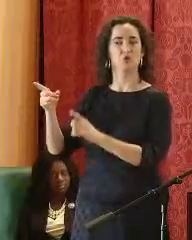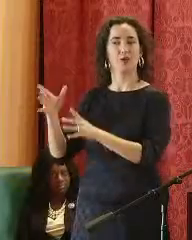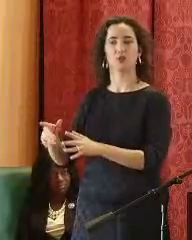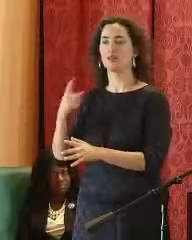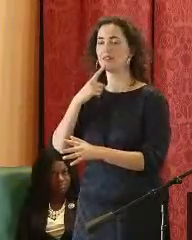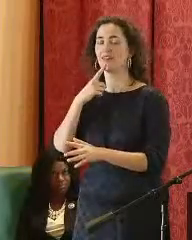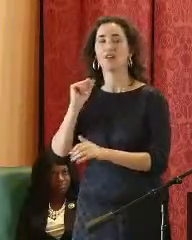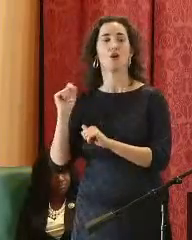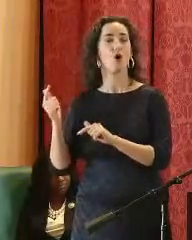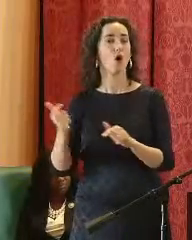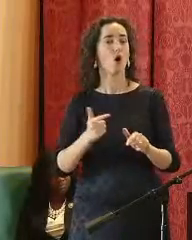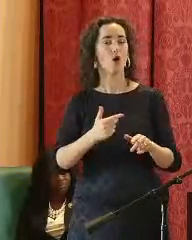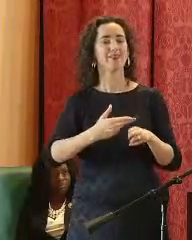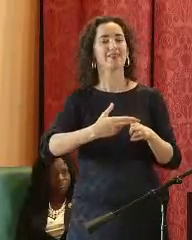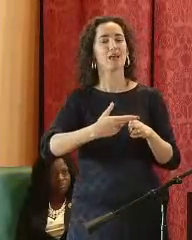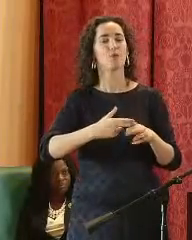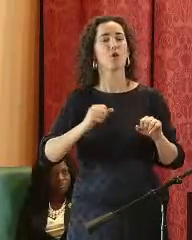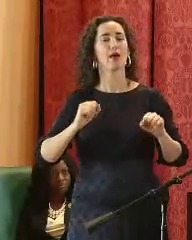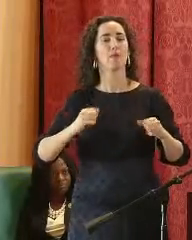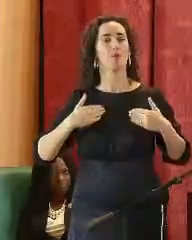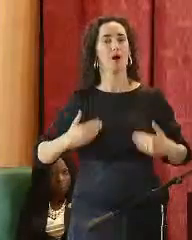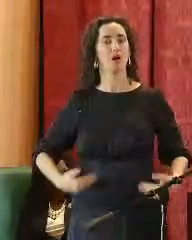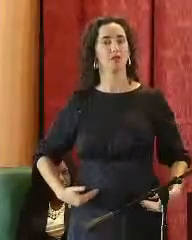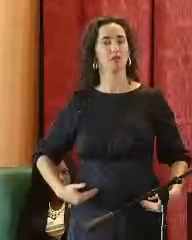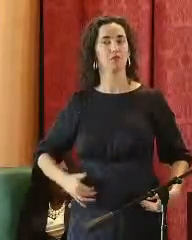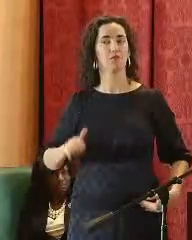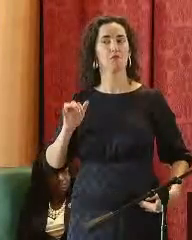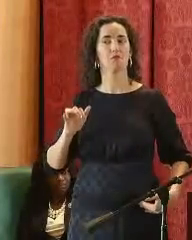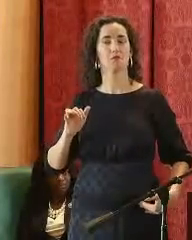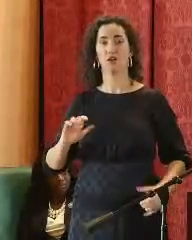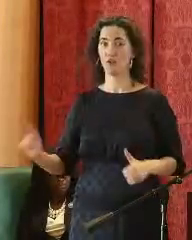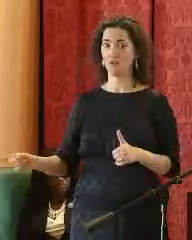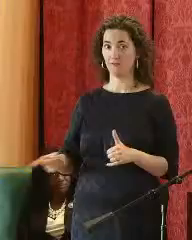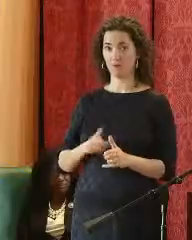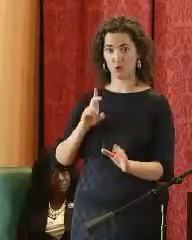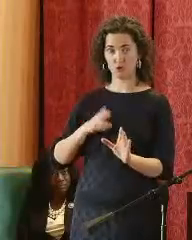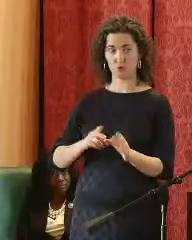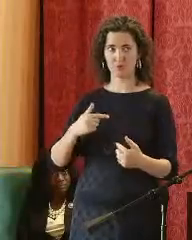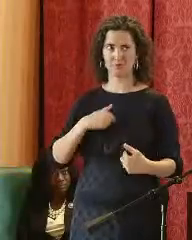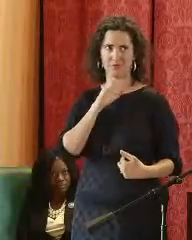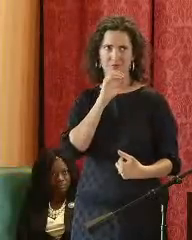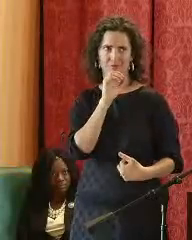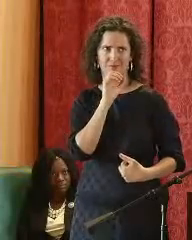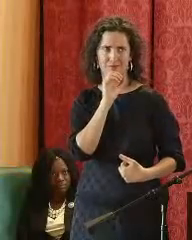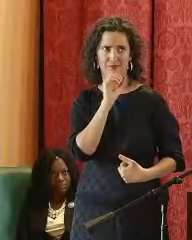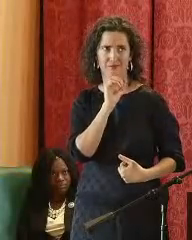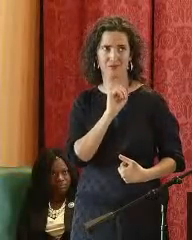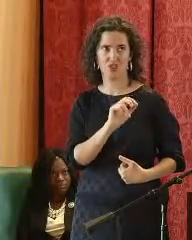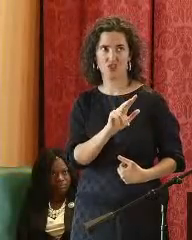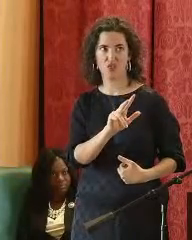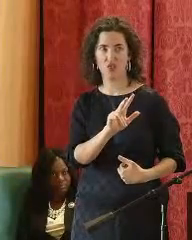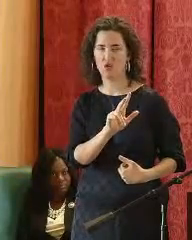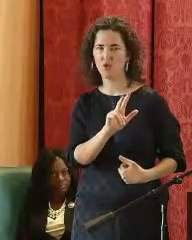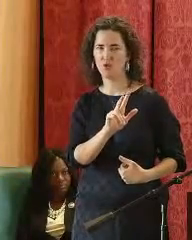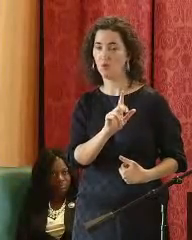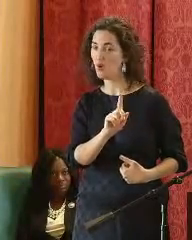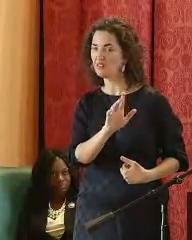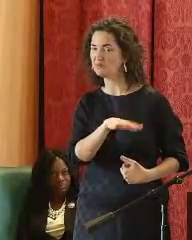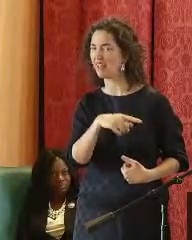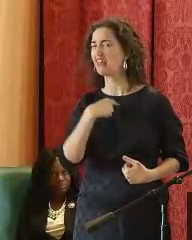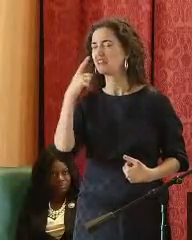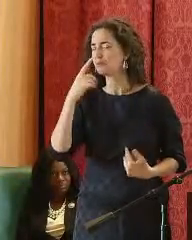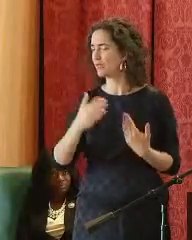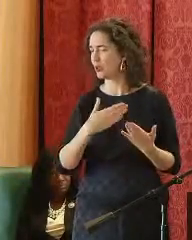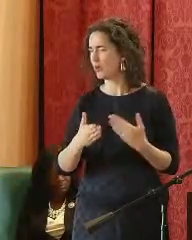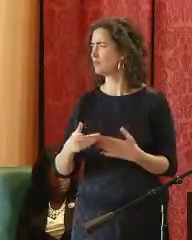all temporarily able-bodied. And when I first started, I was 30, I think I was 31. Anyway, I